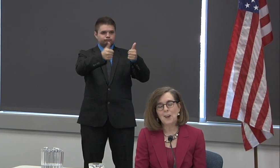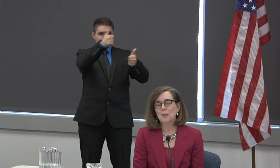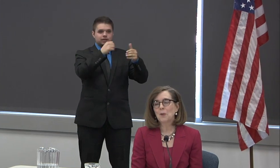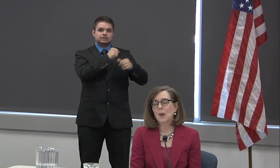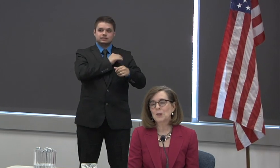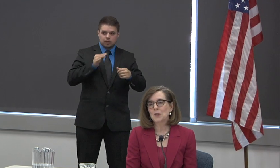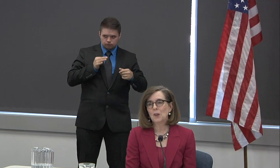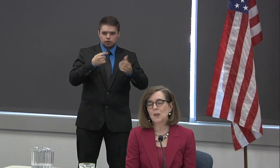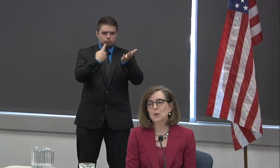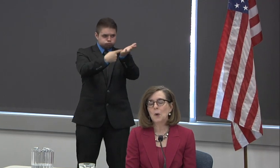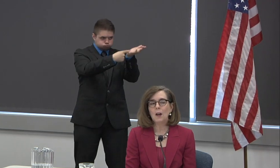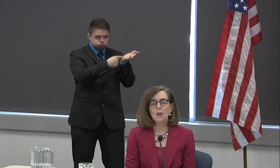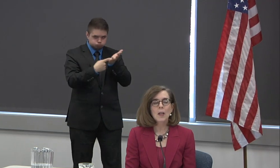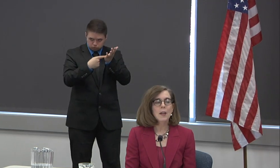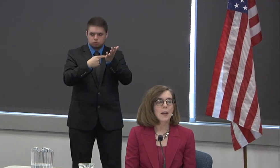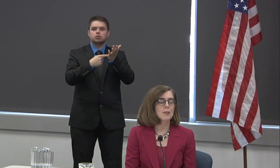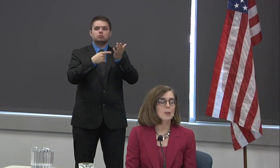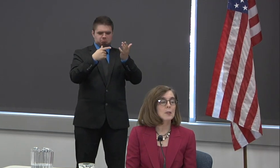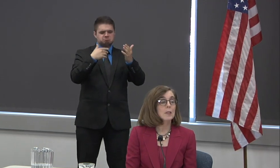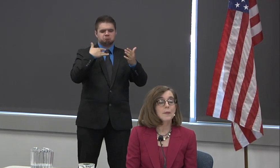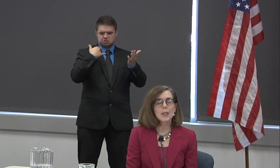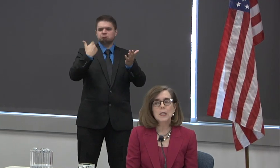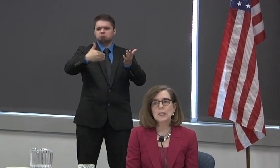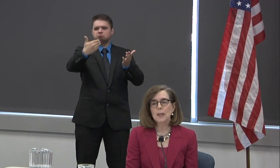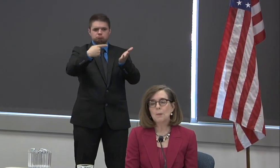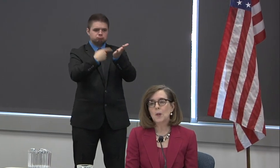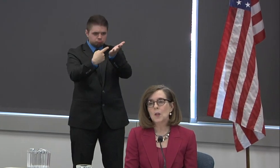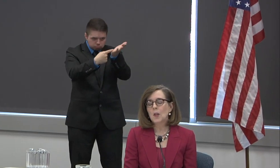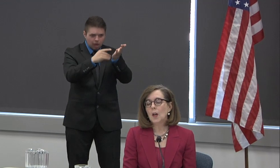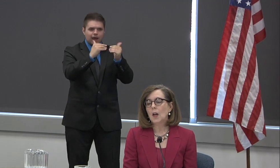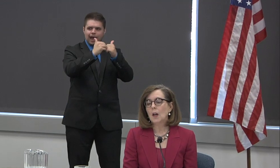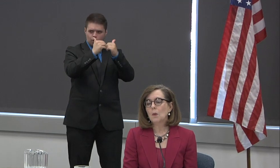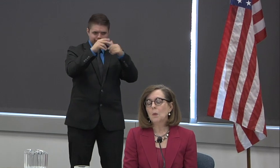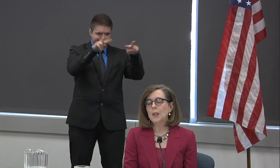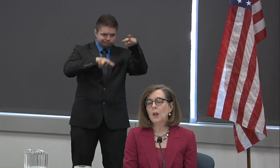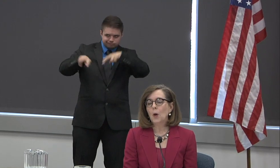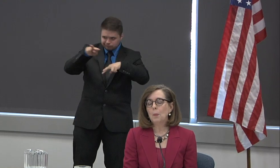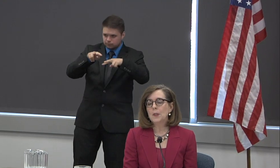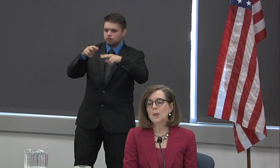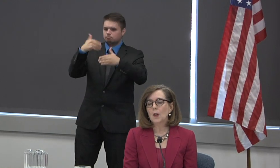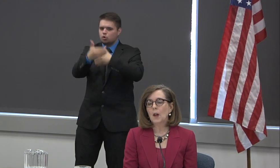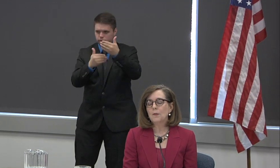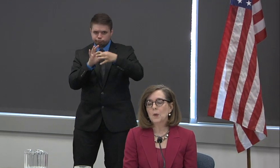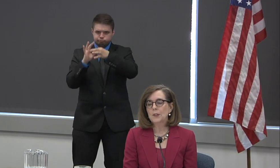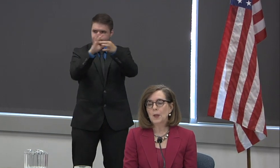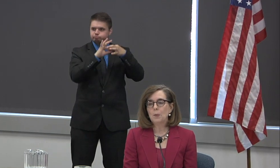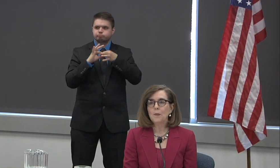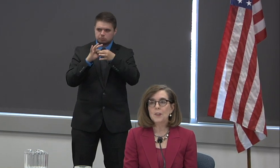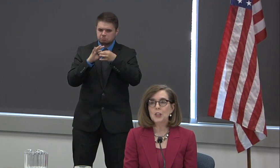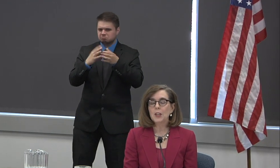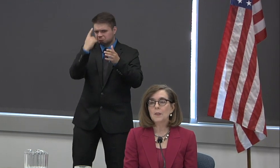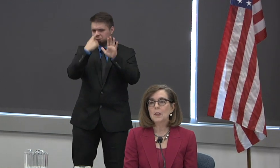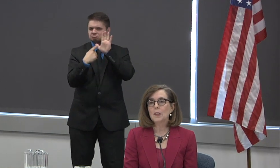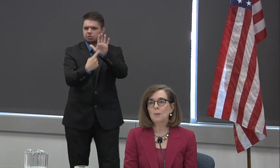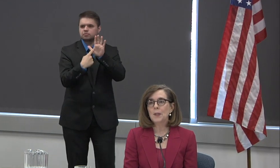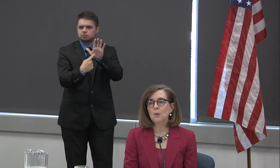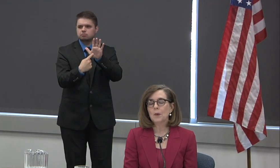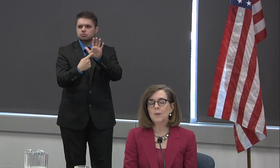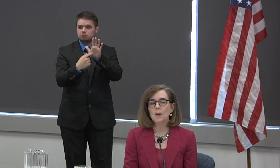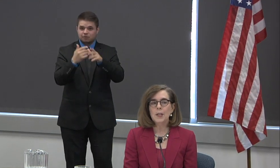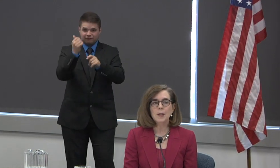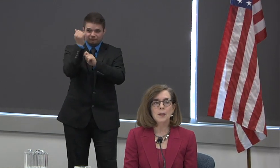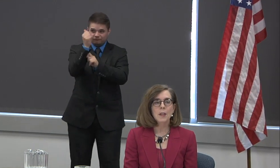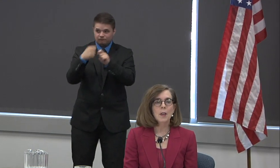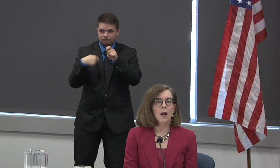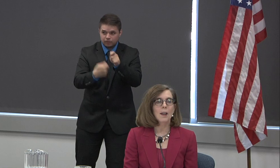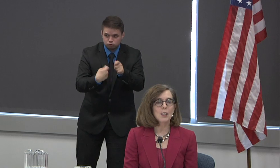health directors are as well. As a specific example, we opened, for example, fishing on the Columbia River